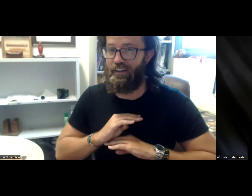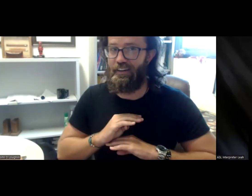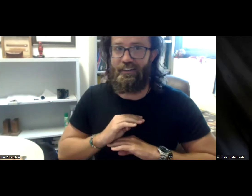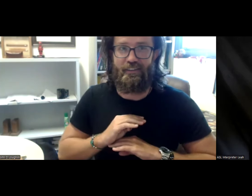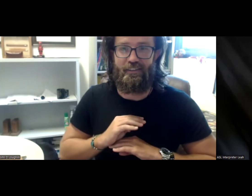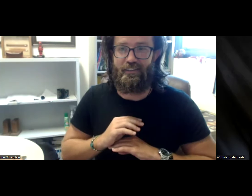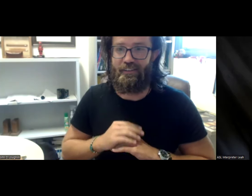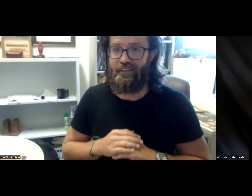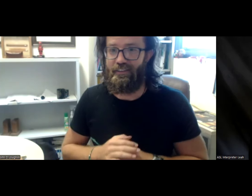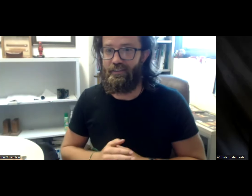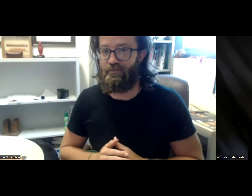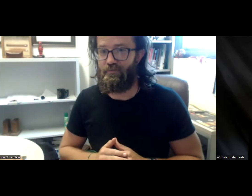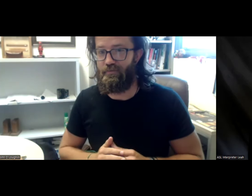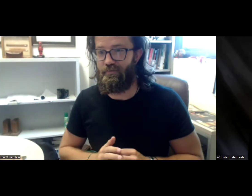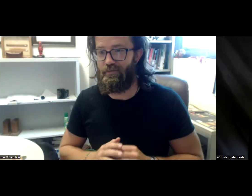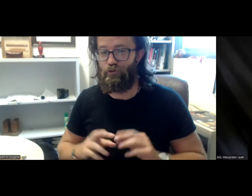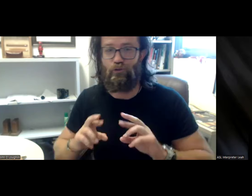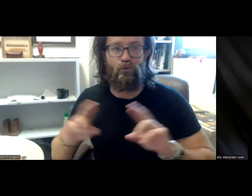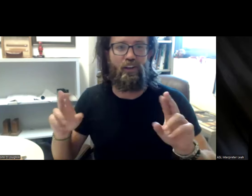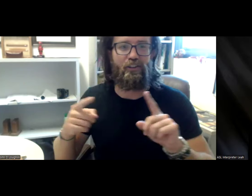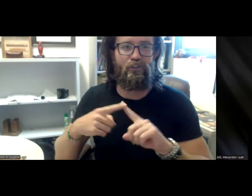Okay, so if everybody's satisfied,